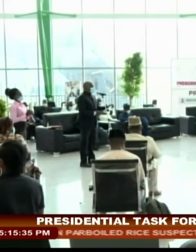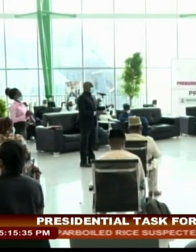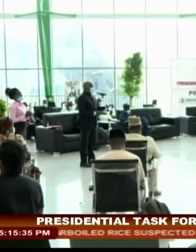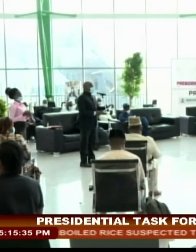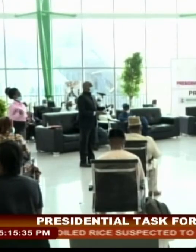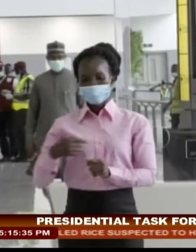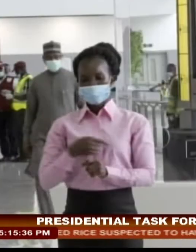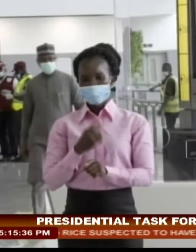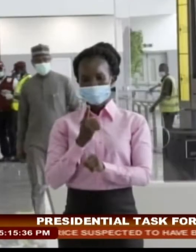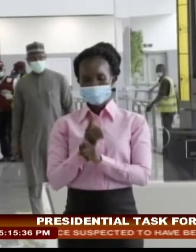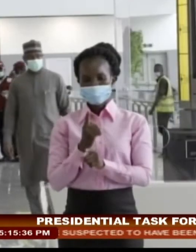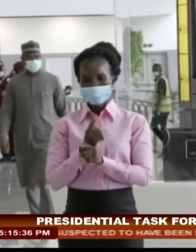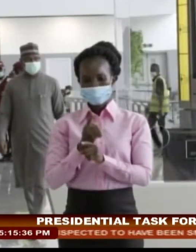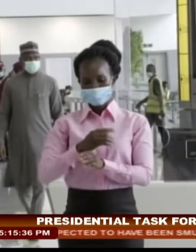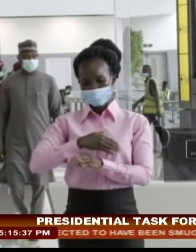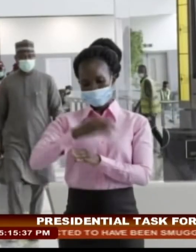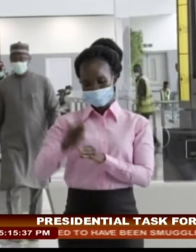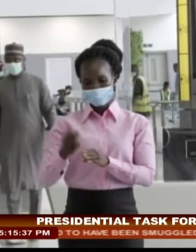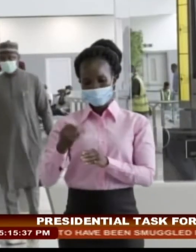We've just concluded the first part